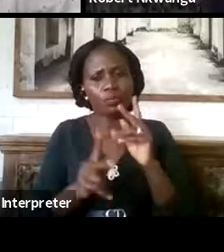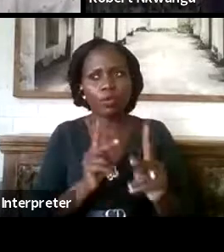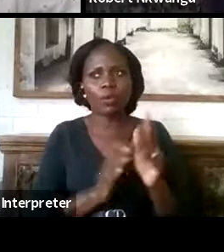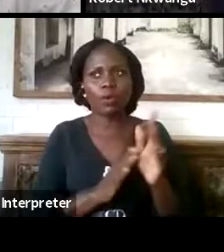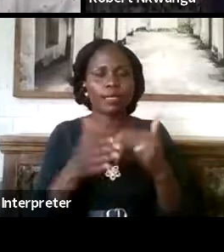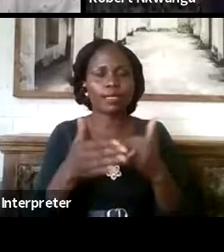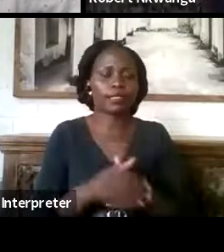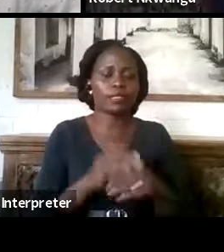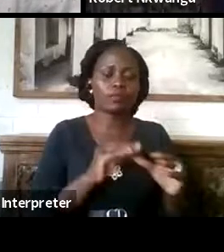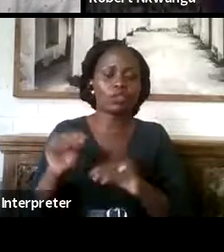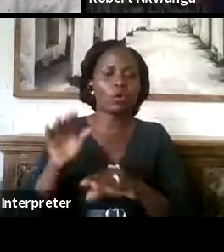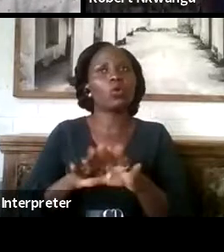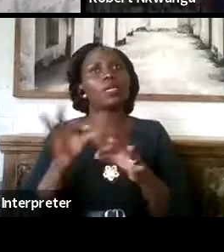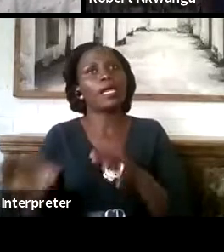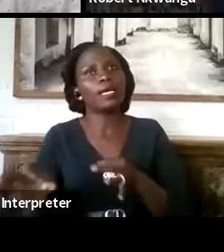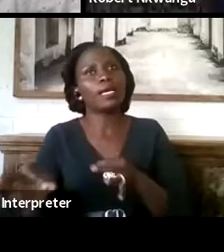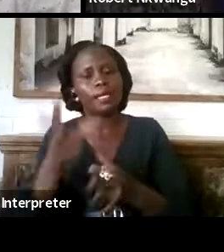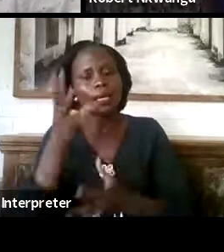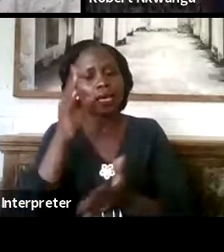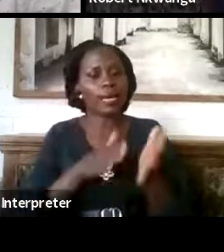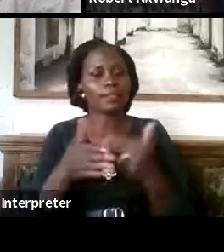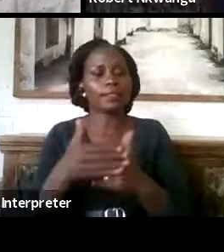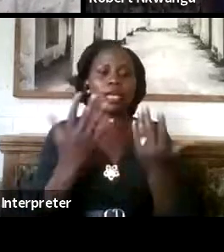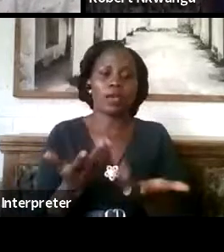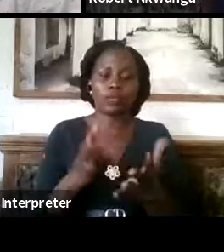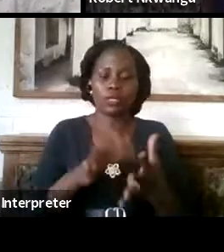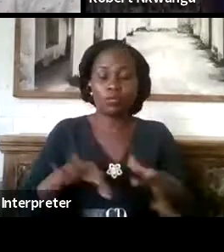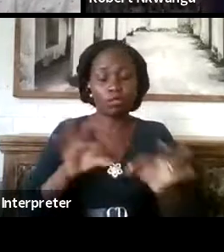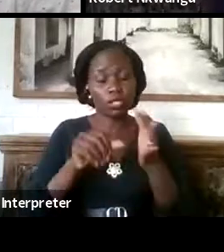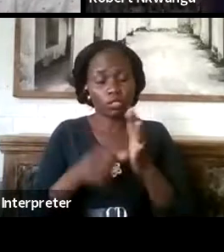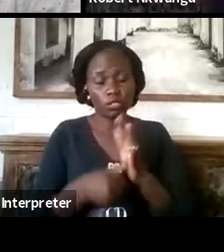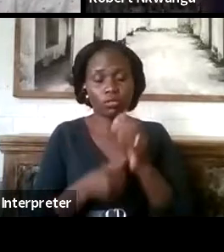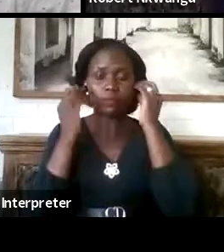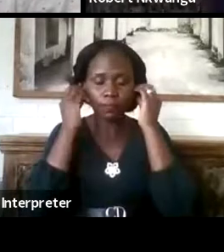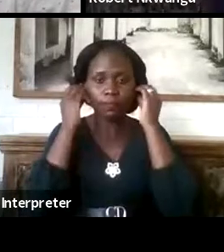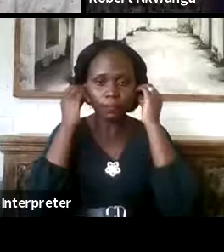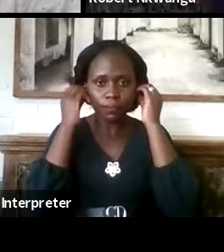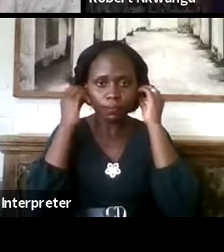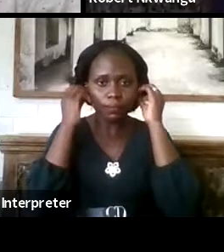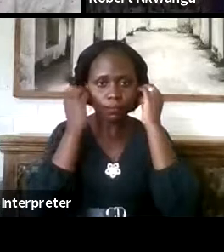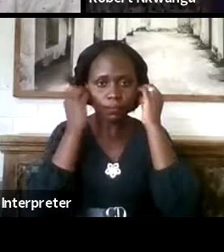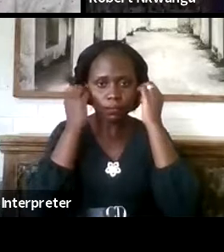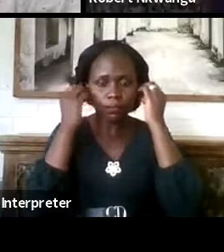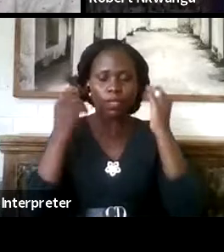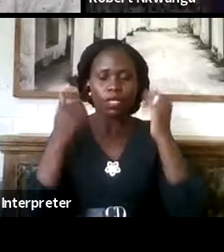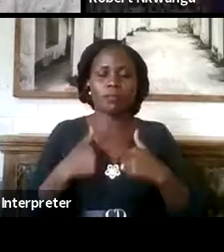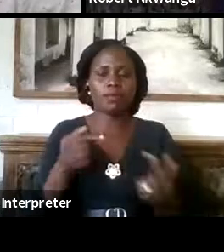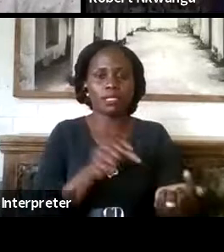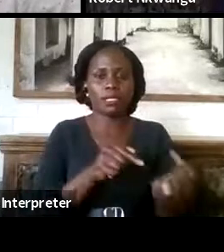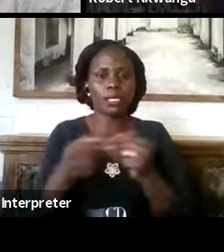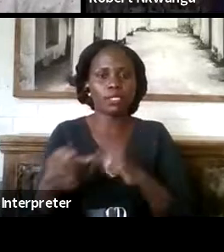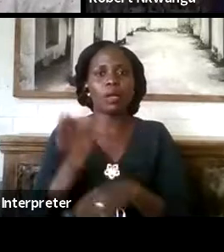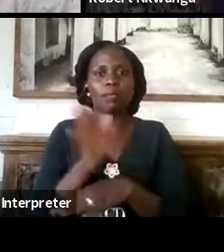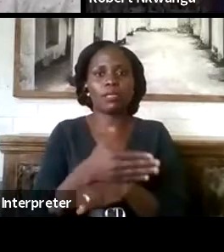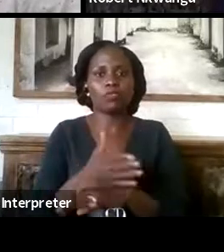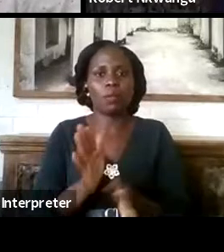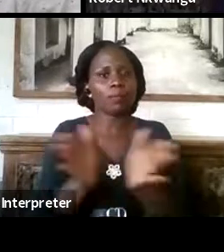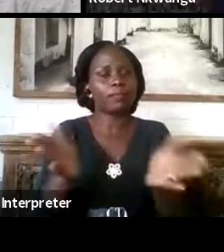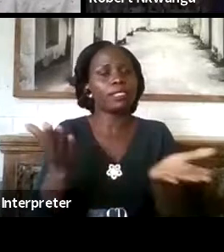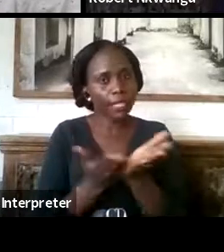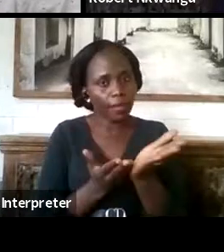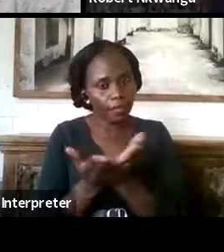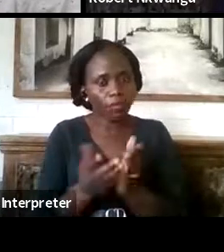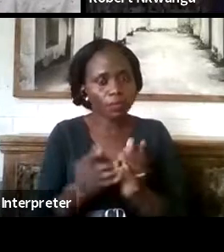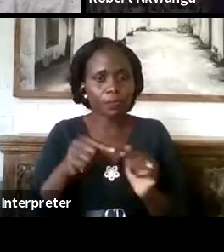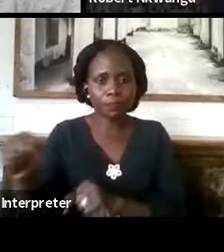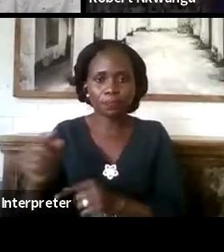I think these are the critical issues. I am discussing with the Minister of Public Service as we move to the parish development model. How are